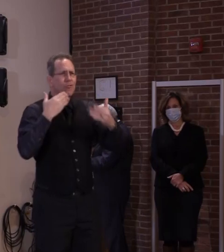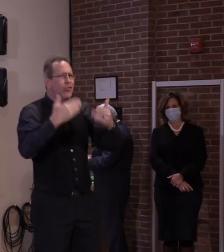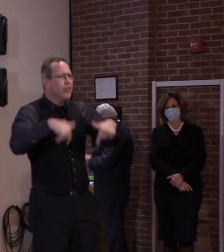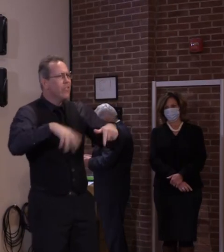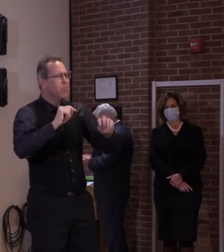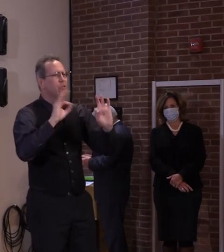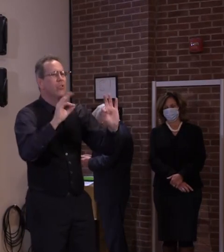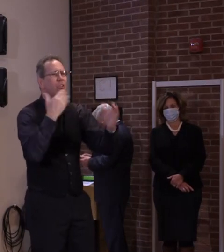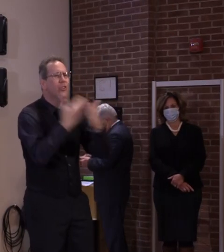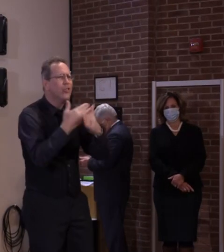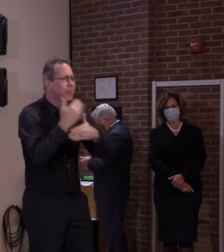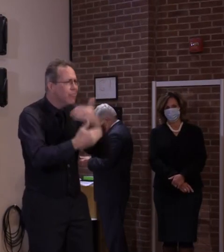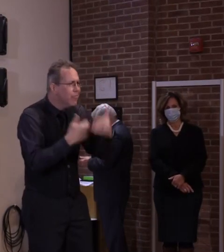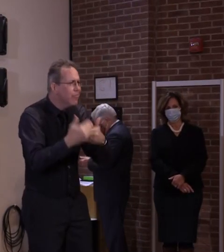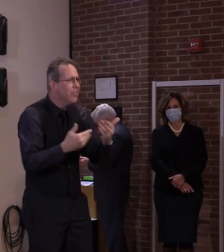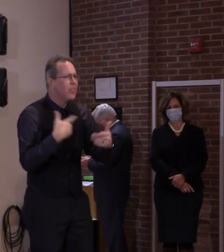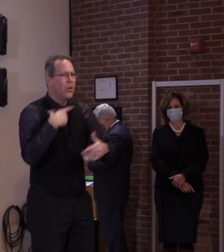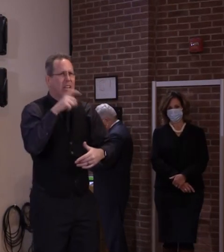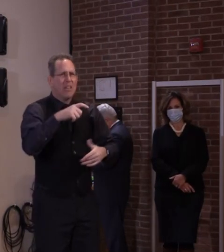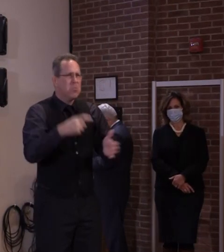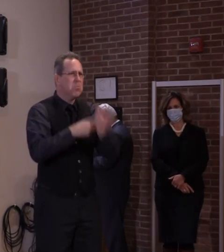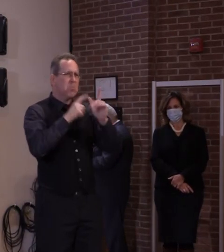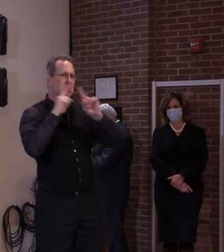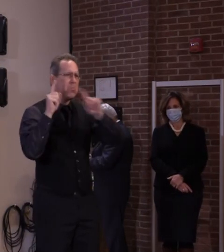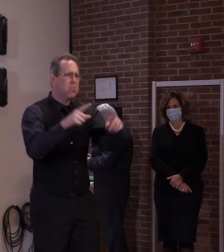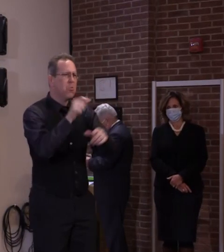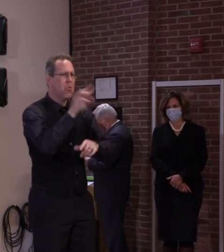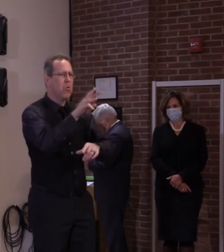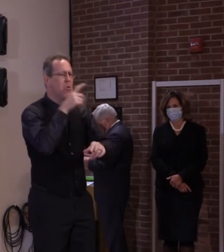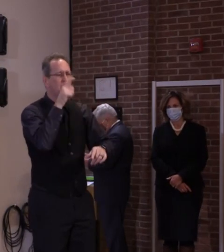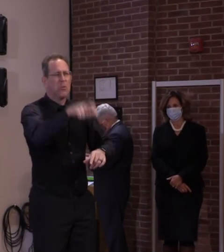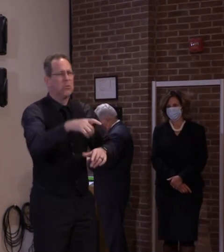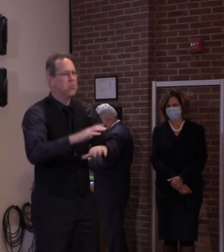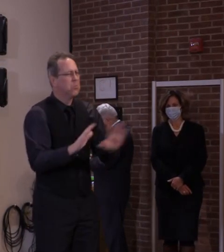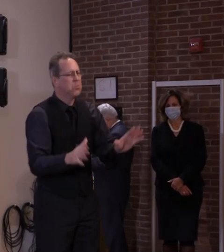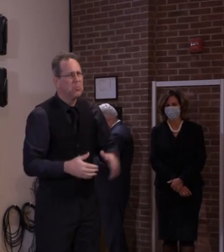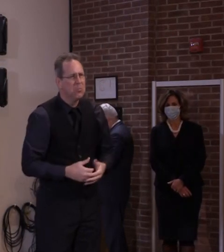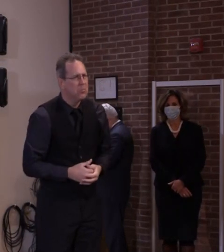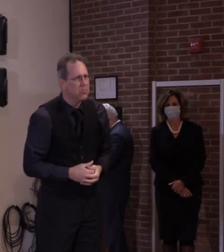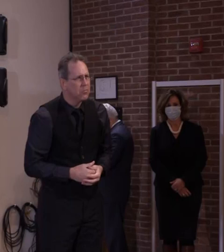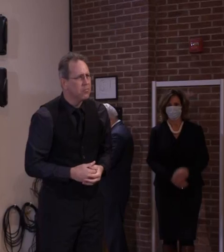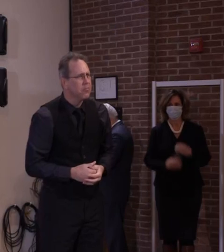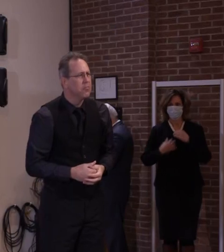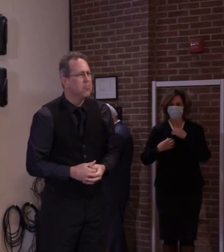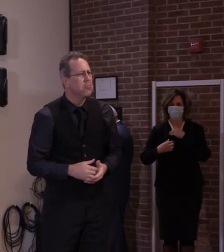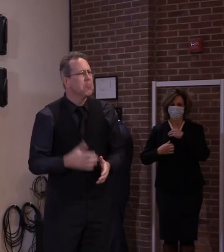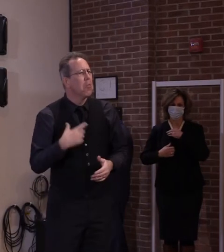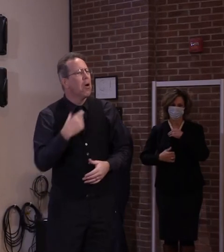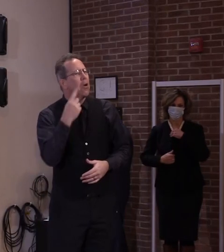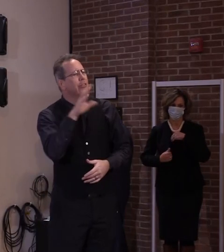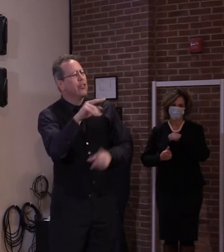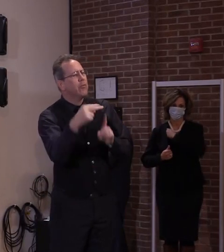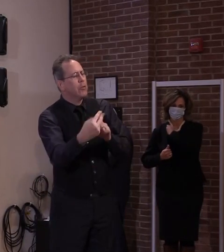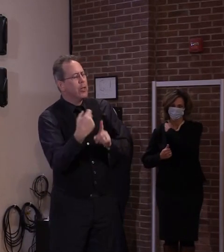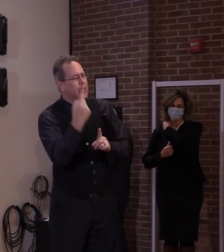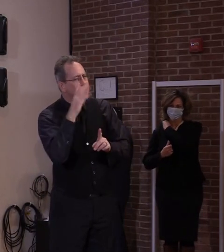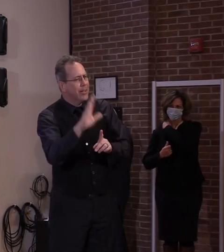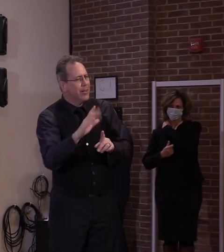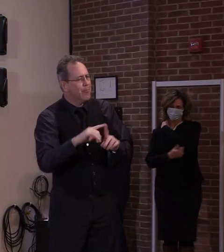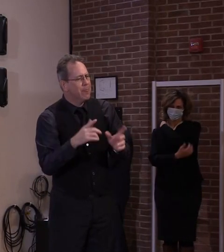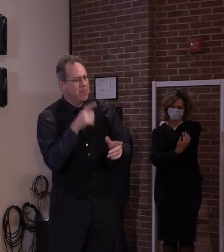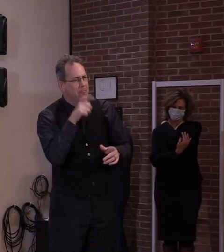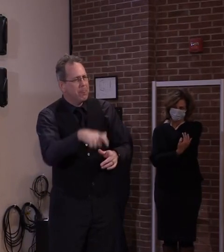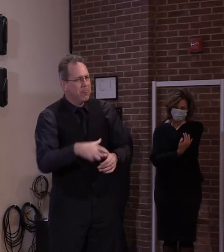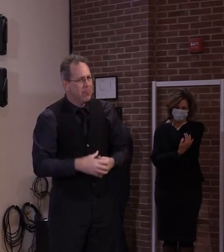any type of mandate at that point in time. But I understand your point. But I don't think we're there,